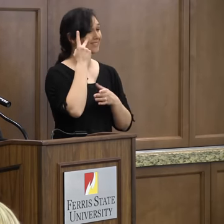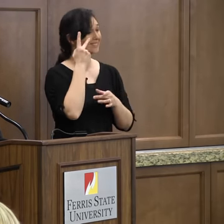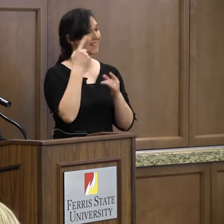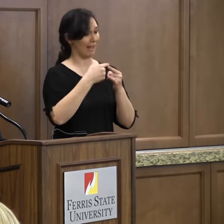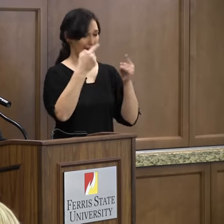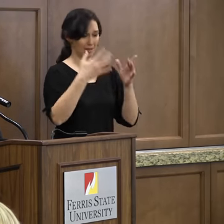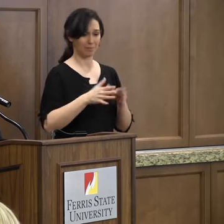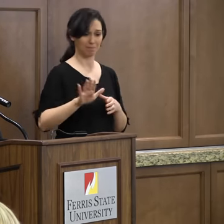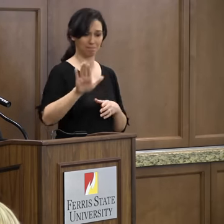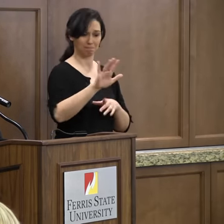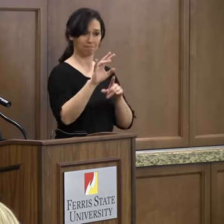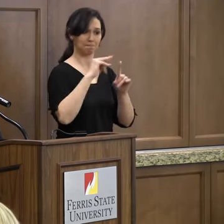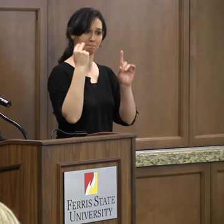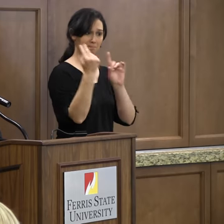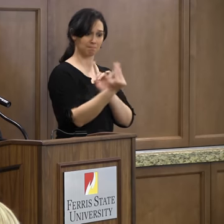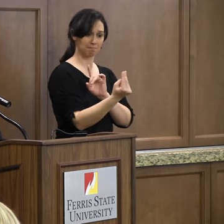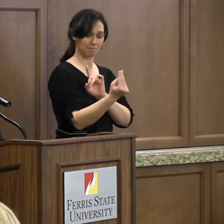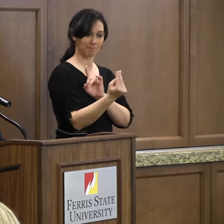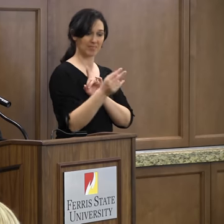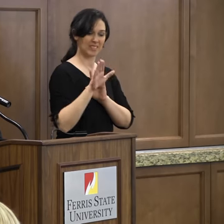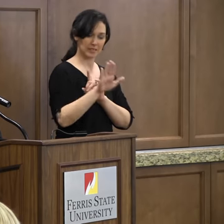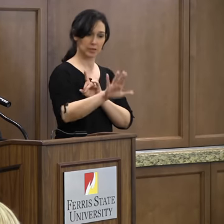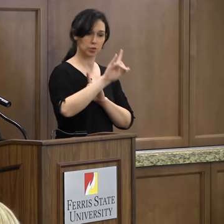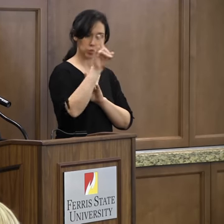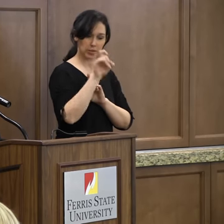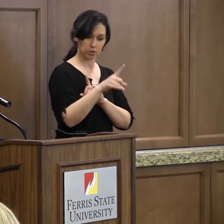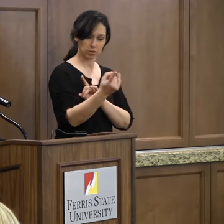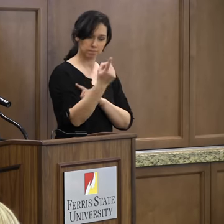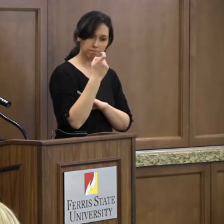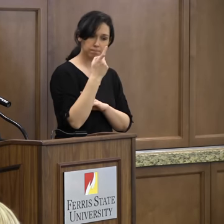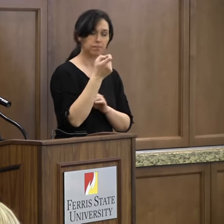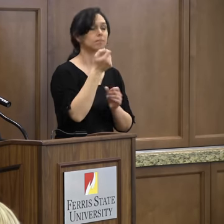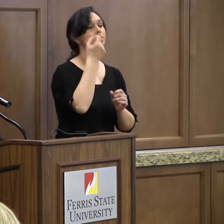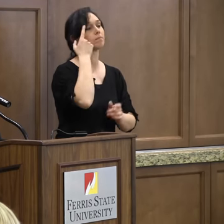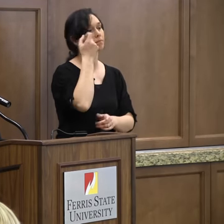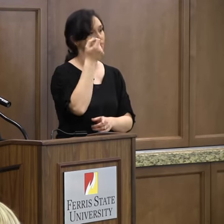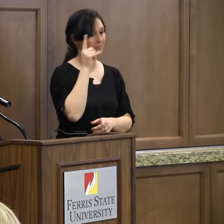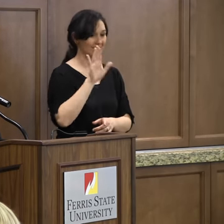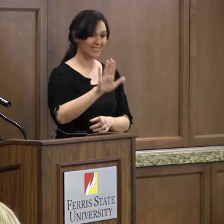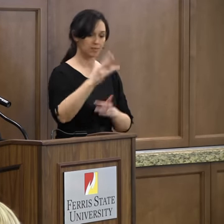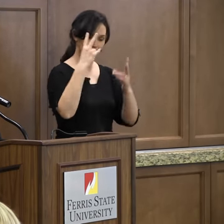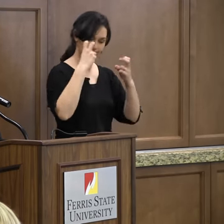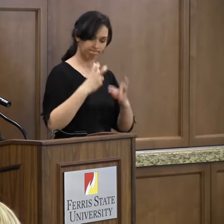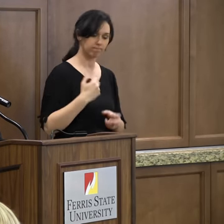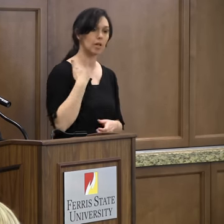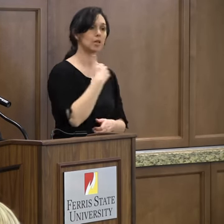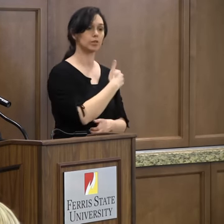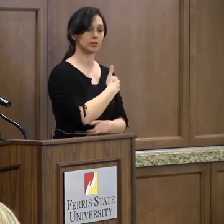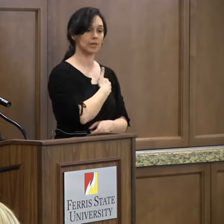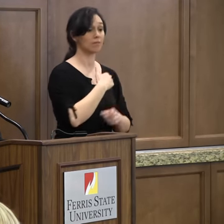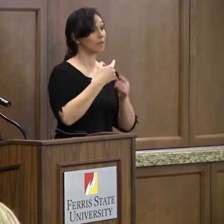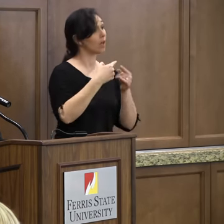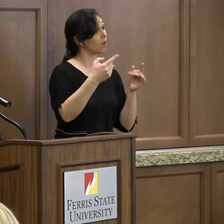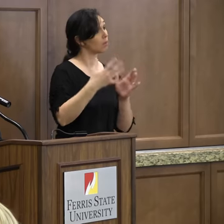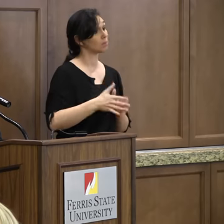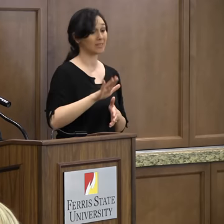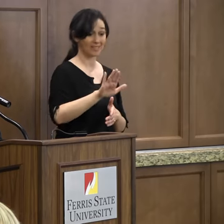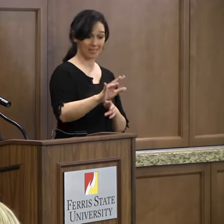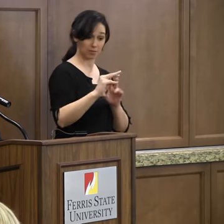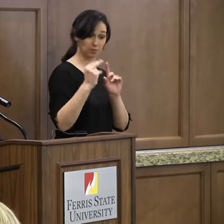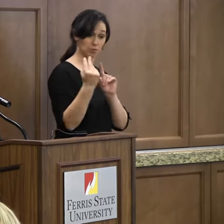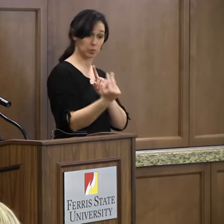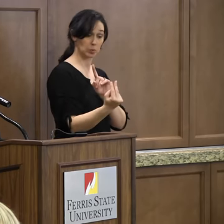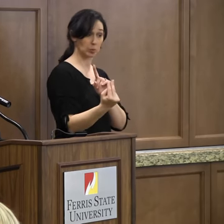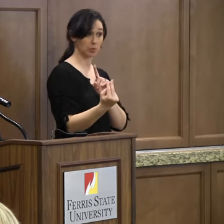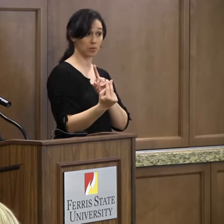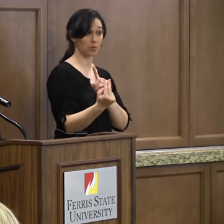view, to hear his questions, to know his assessment of ourselves. For from his view, we may indeed